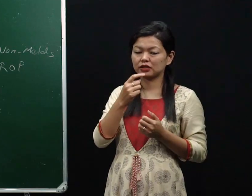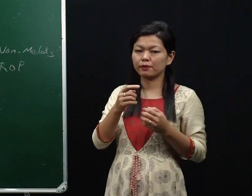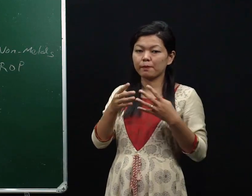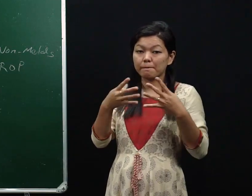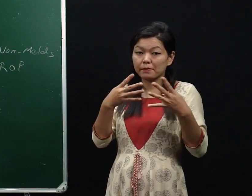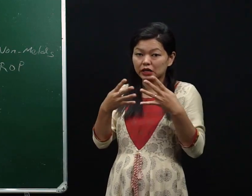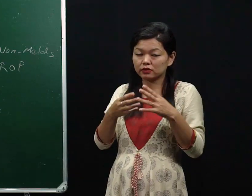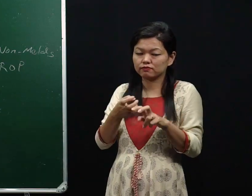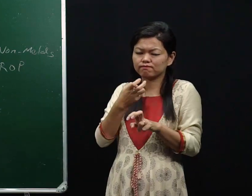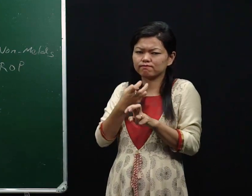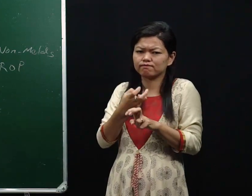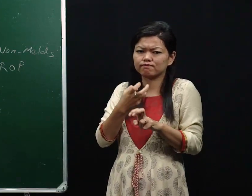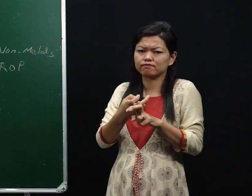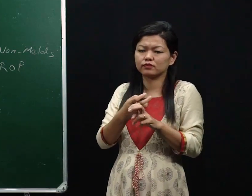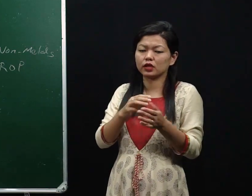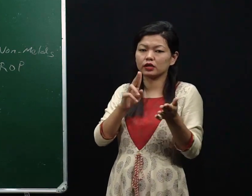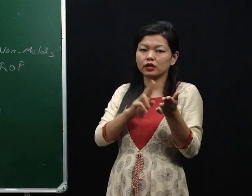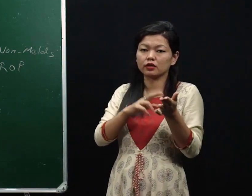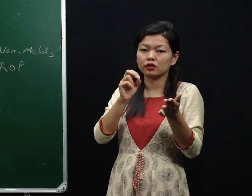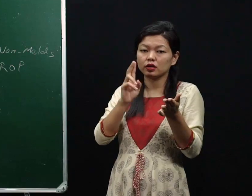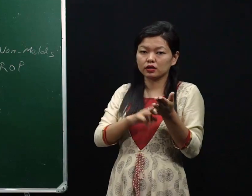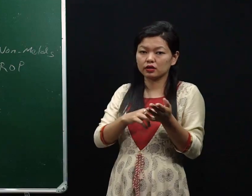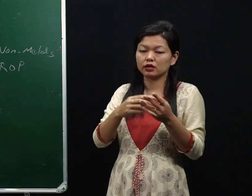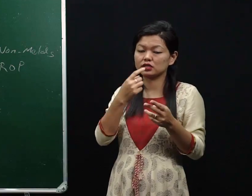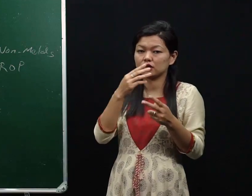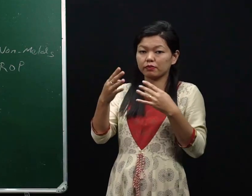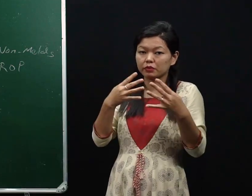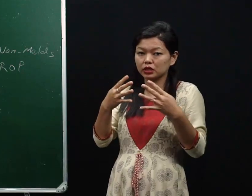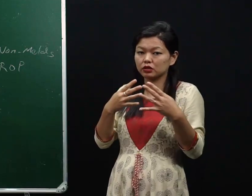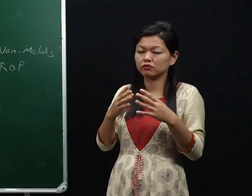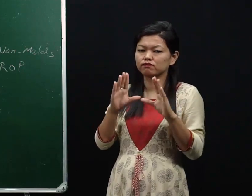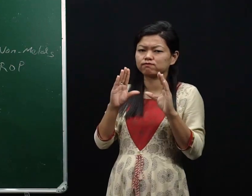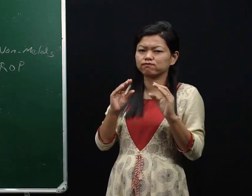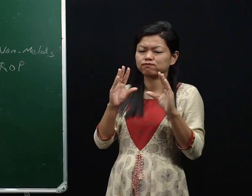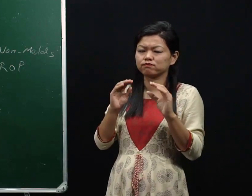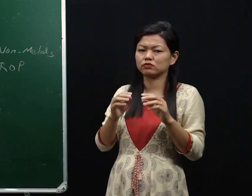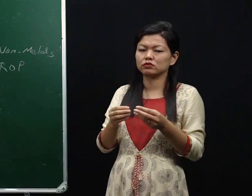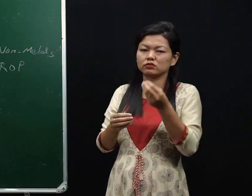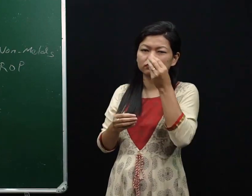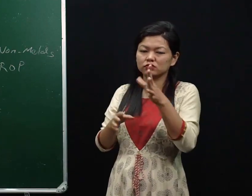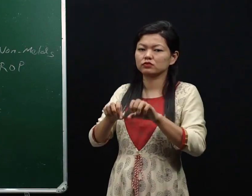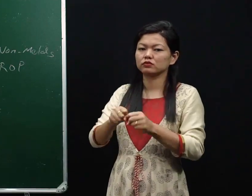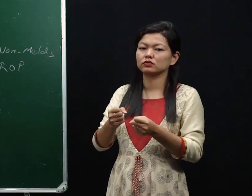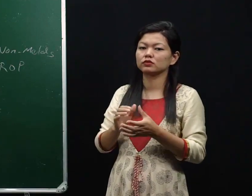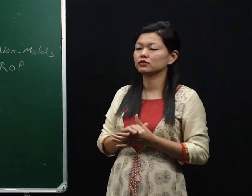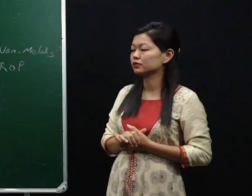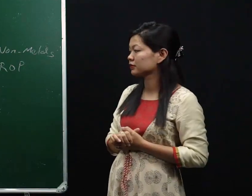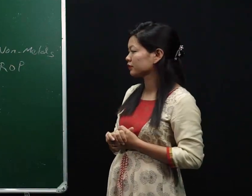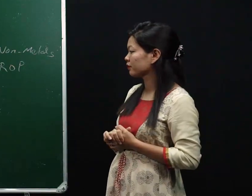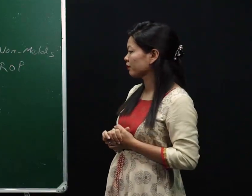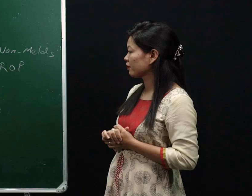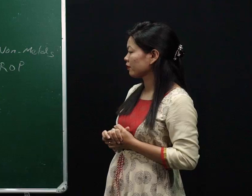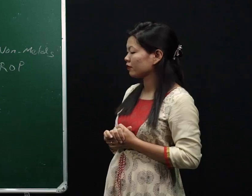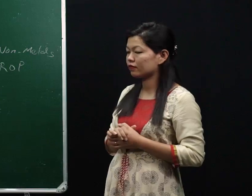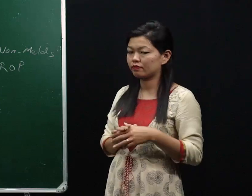not very hard, or we can say they are brittle. Okay, brittle means chocolate, right? You can just break it, yeah. Okay, so